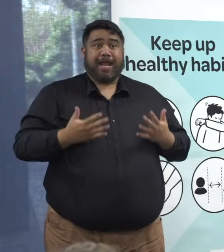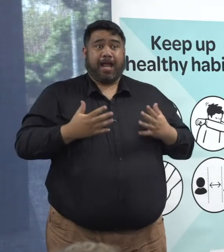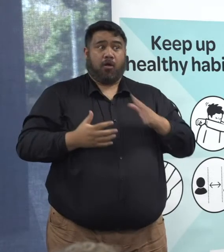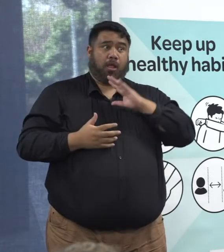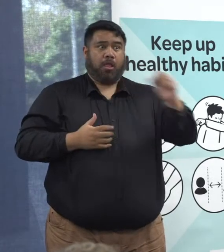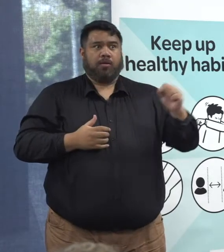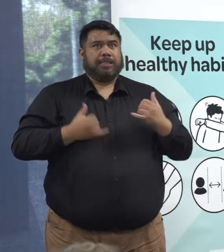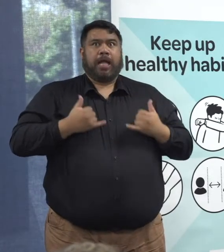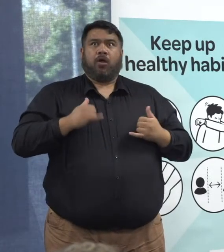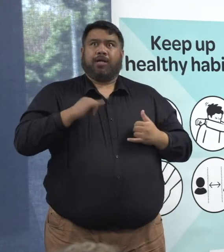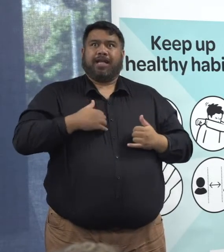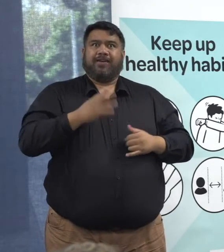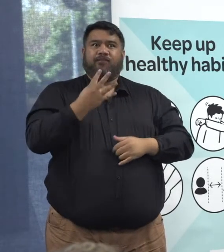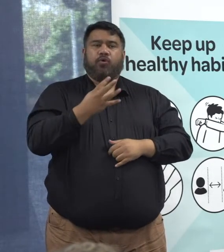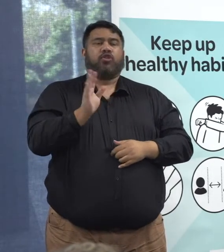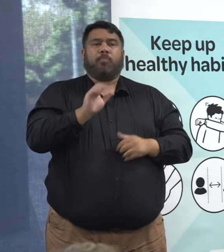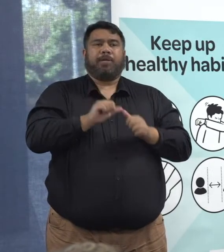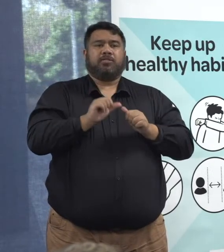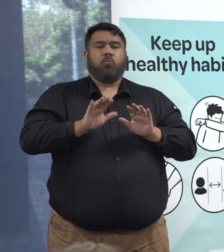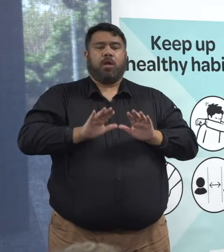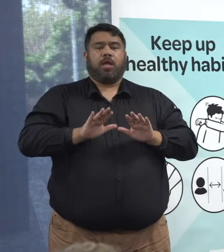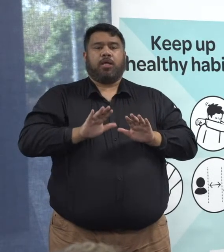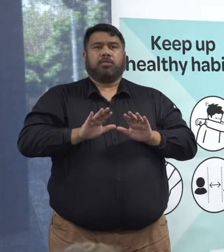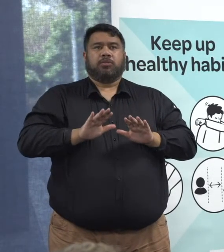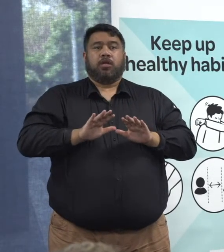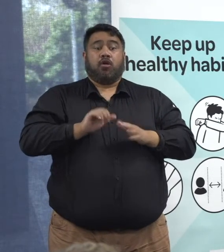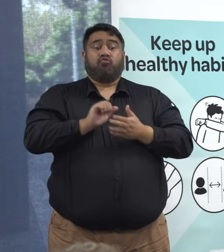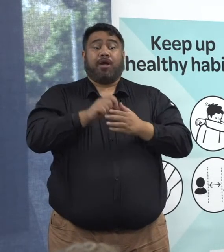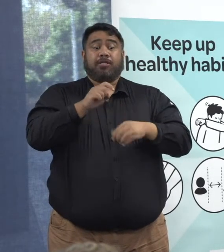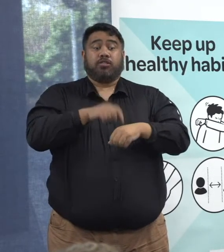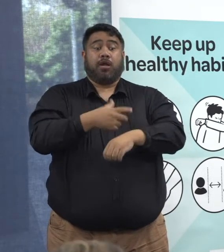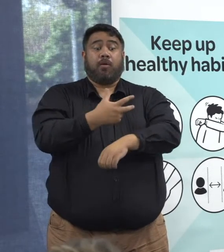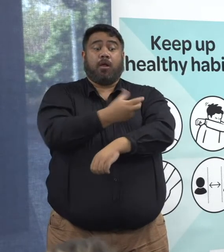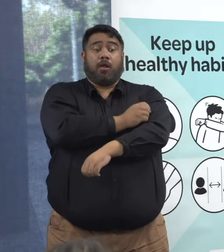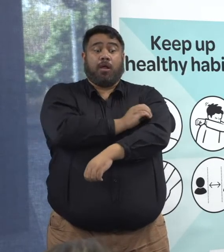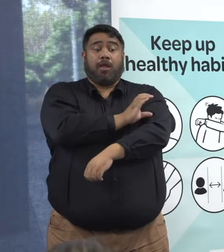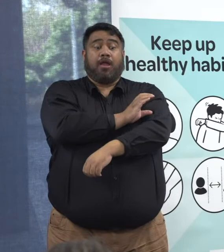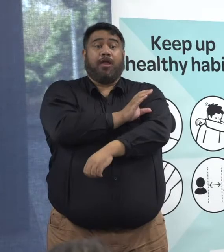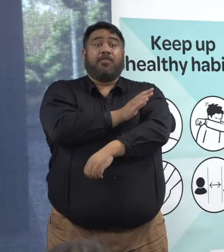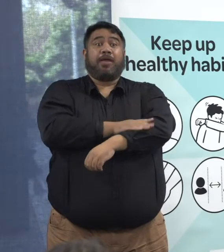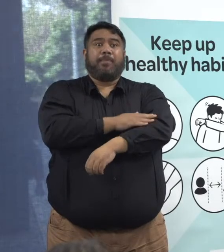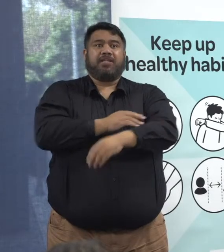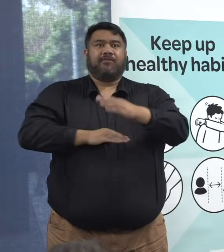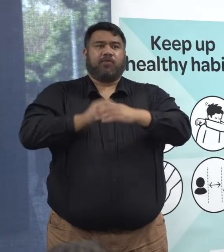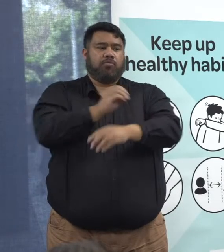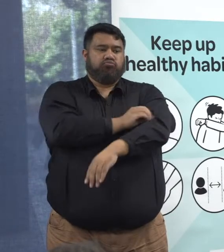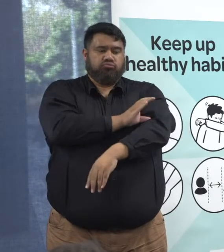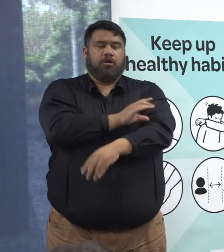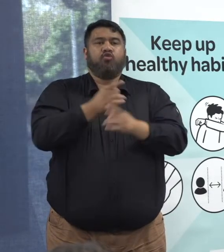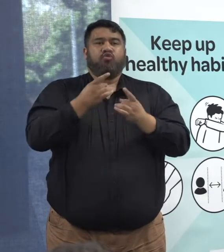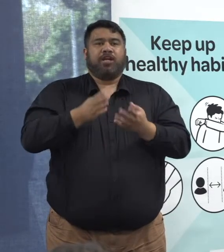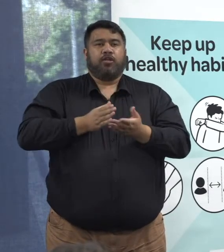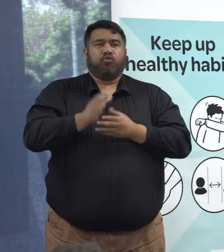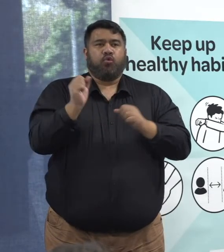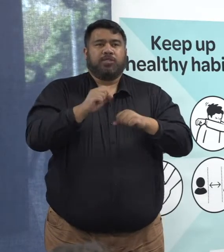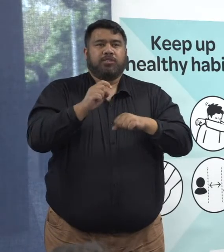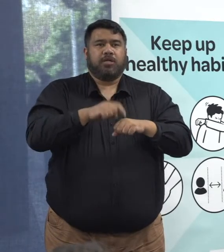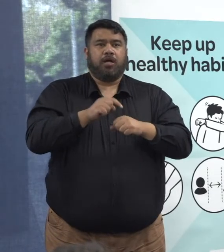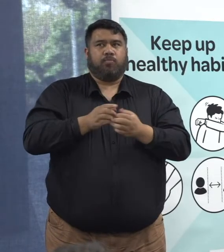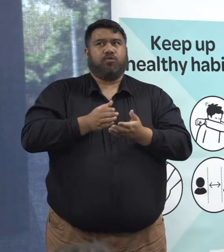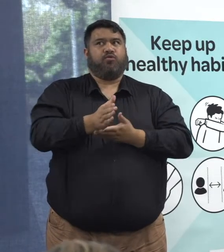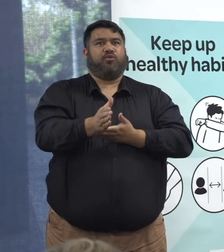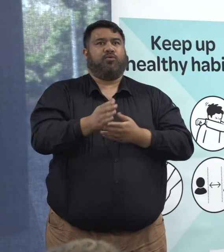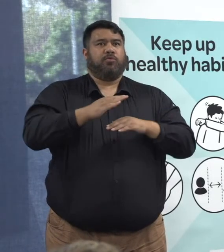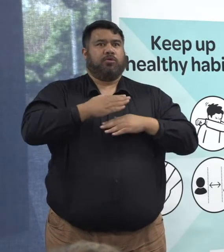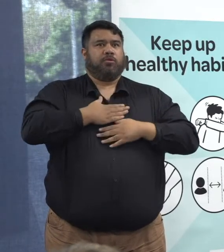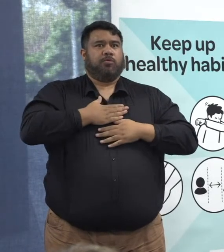4th dose, and we are wanting to get the timing just right. And June will be the time when we're aiming to roll out that program.